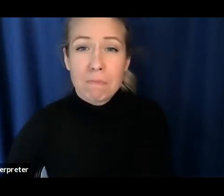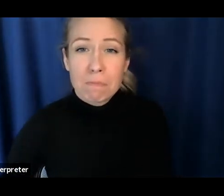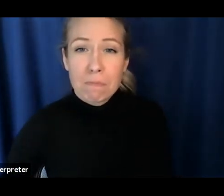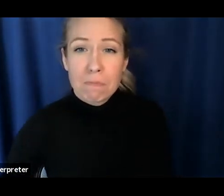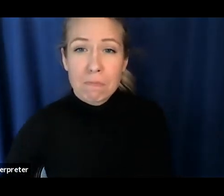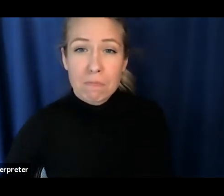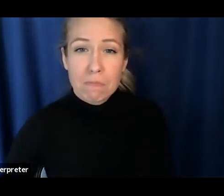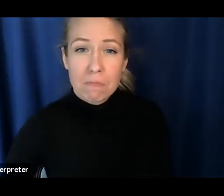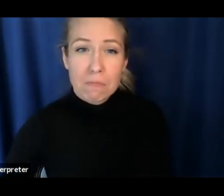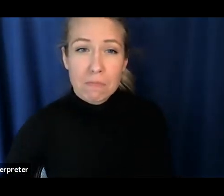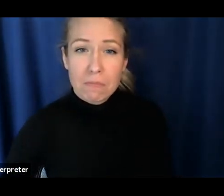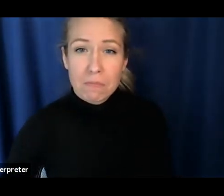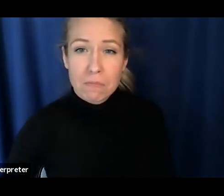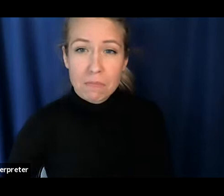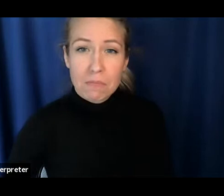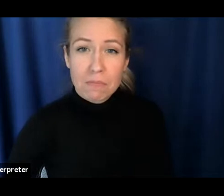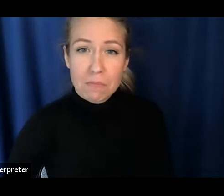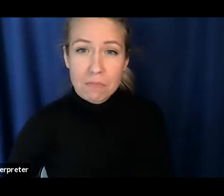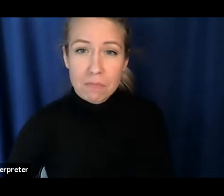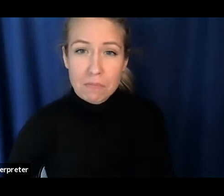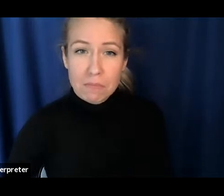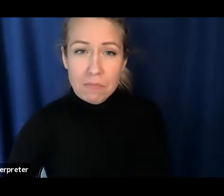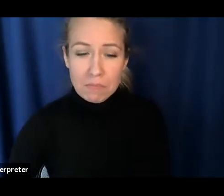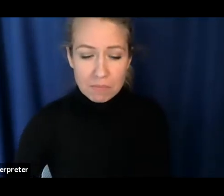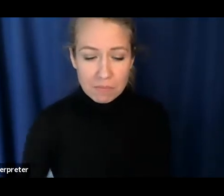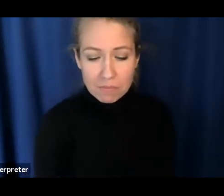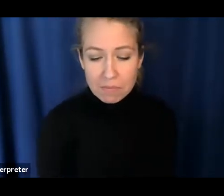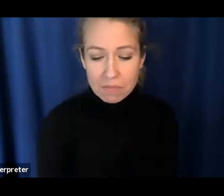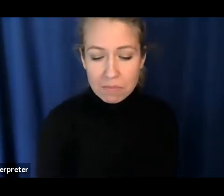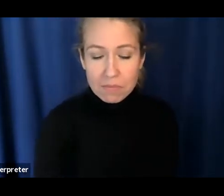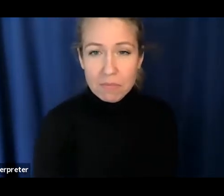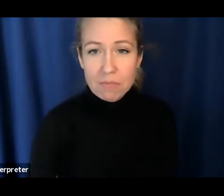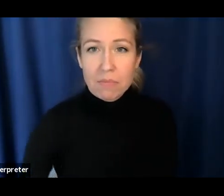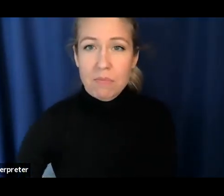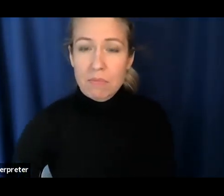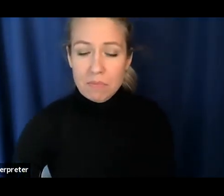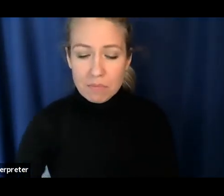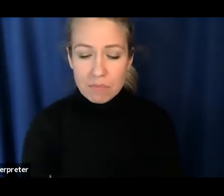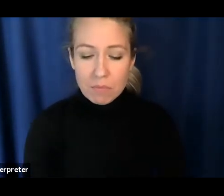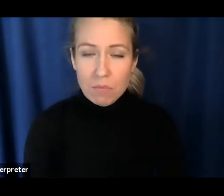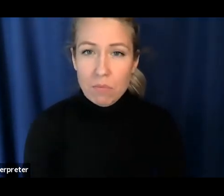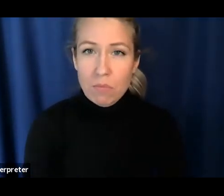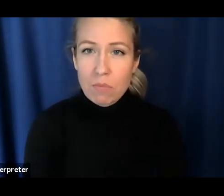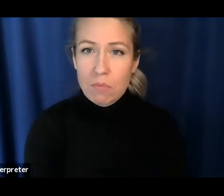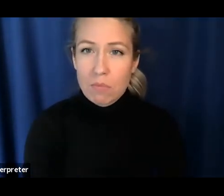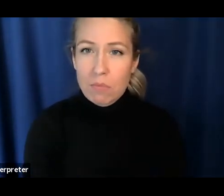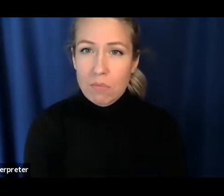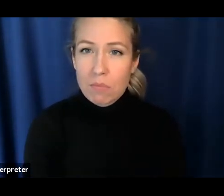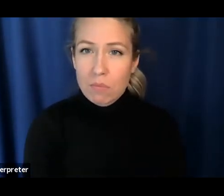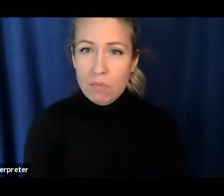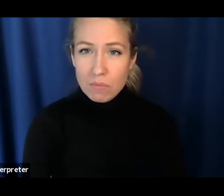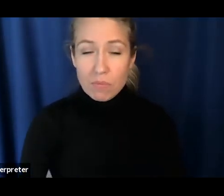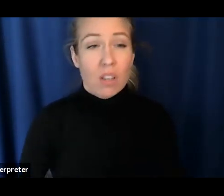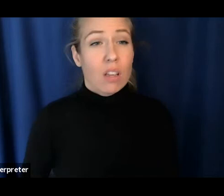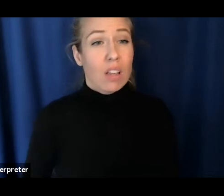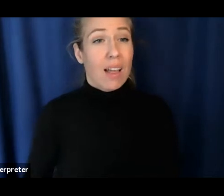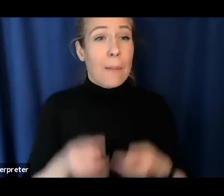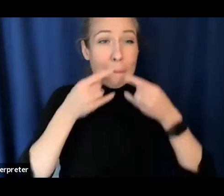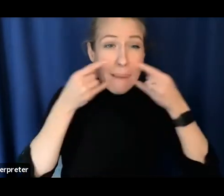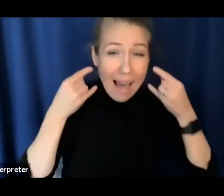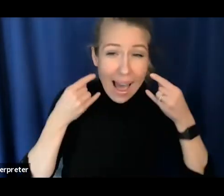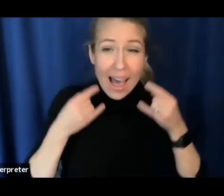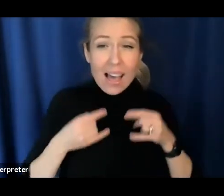need to be adhered to, like the mask mandate and the social distancing amongst family members. I'm not certain at this point, and we're